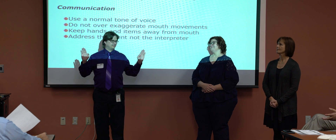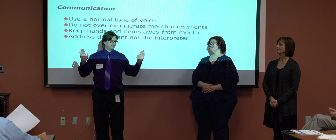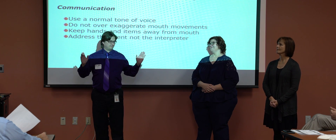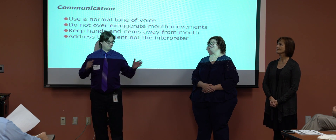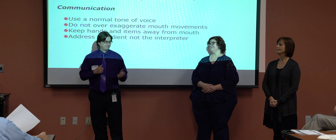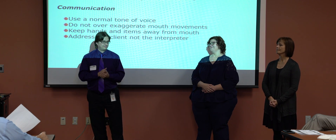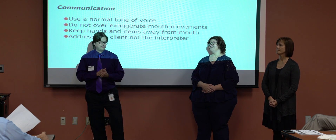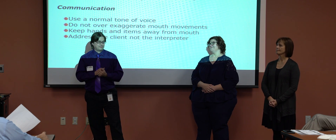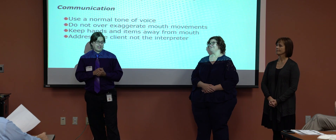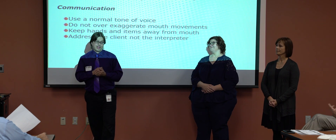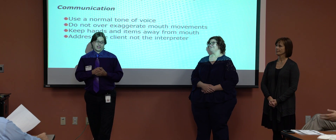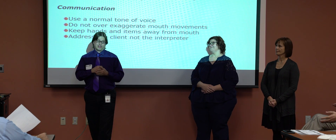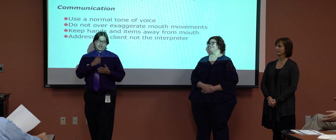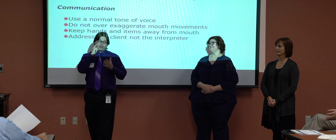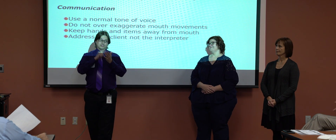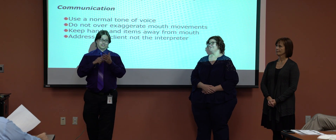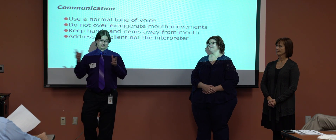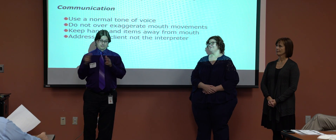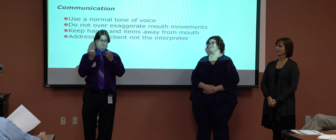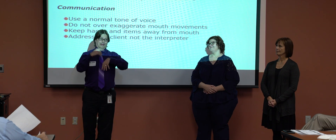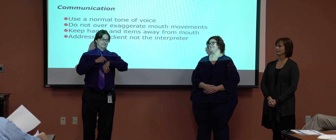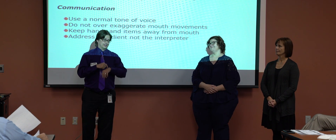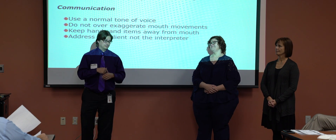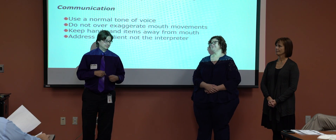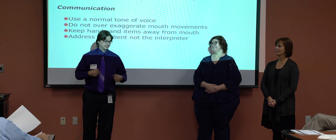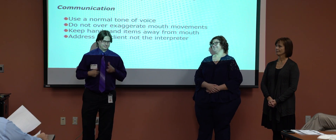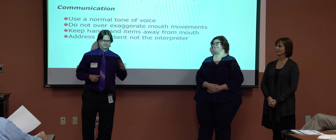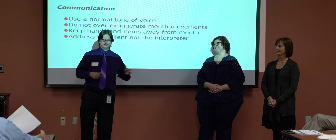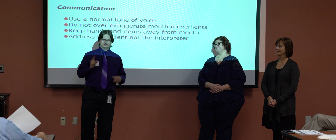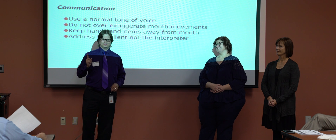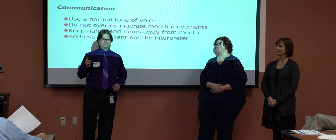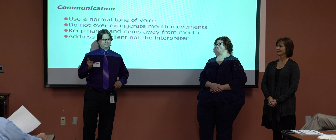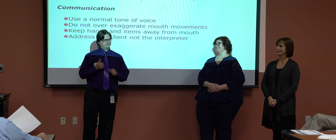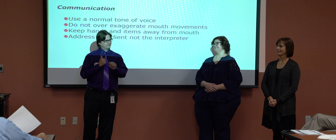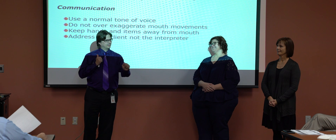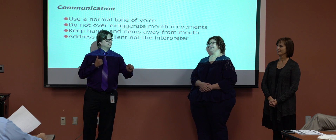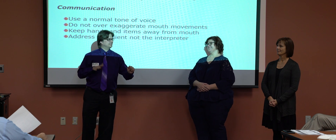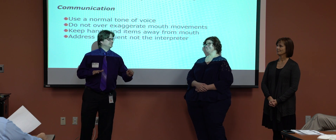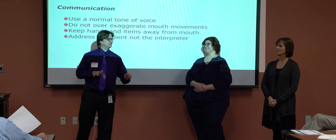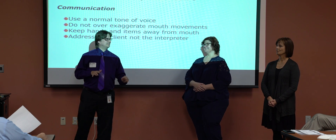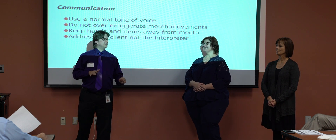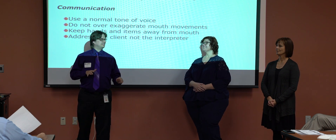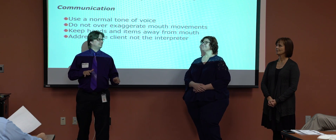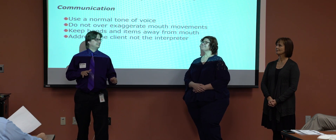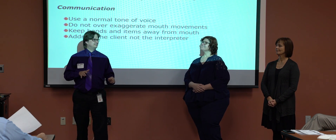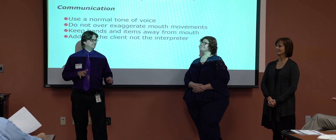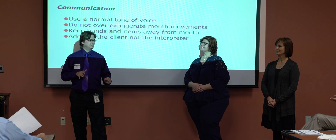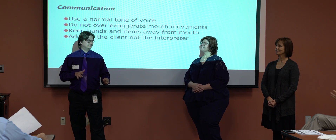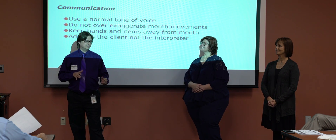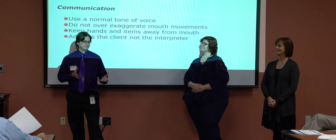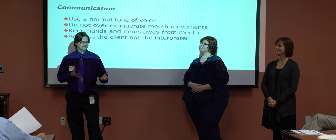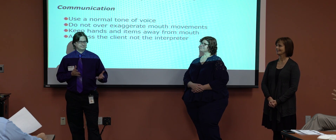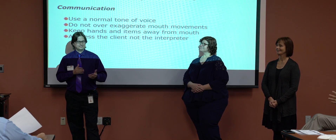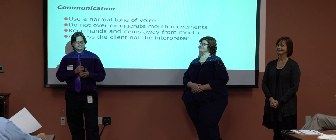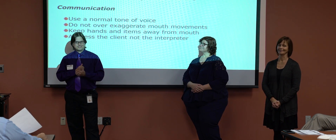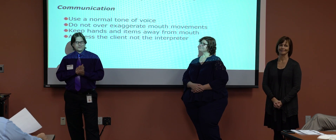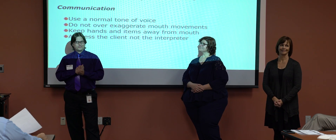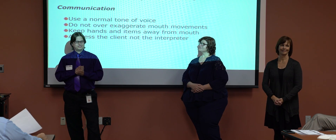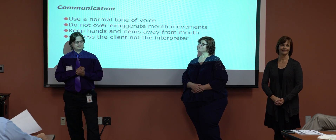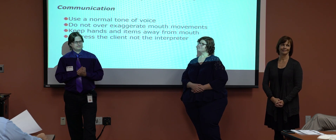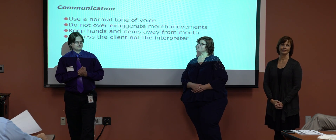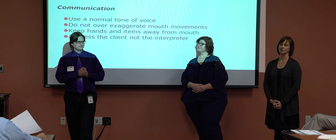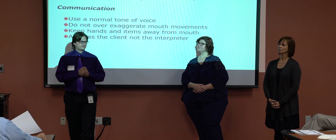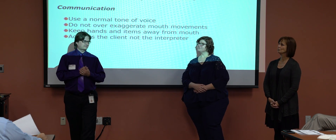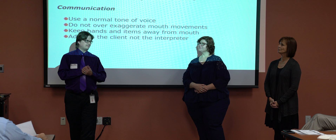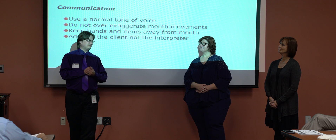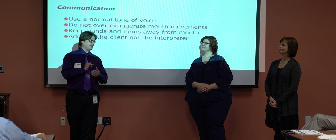they might, because I'm using a broader peripheral vision, I'm very sensitive to that. So I can avoid accidents, I can avoid other people